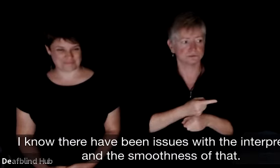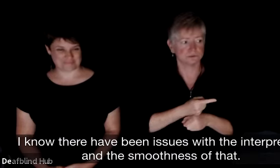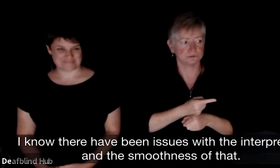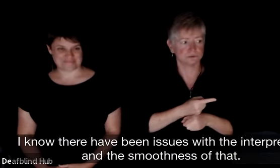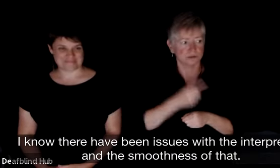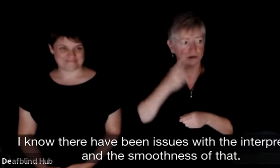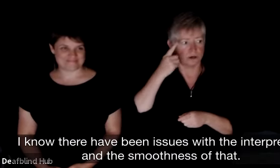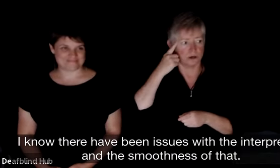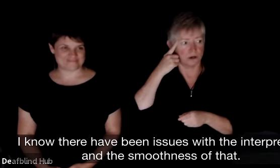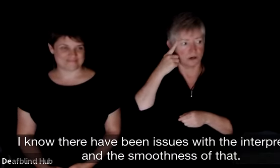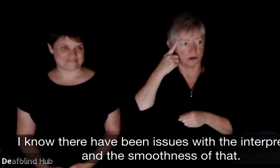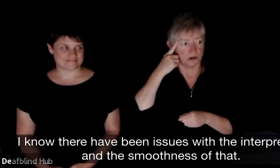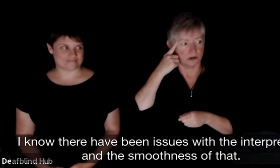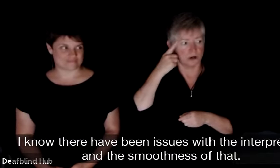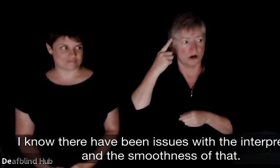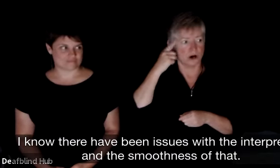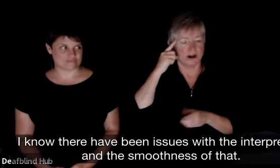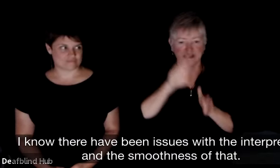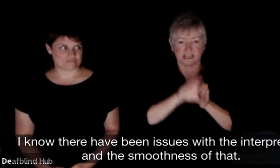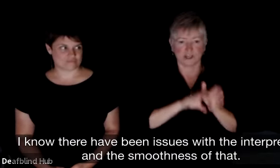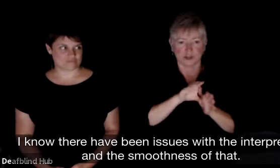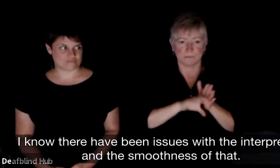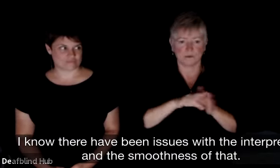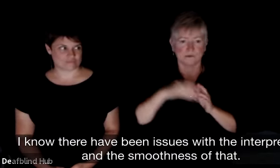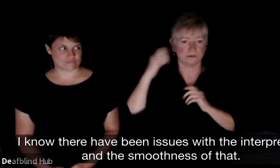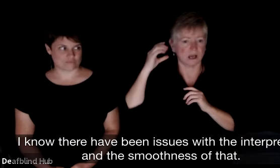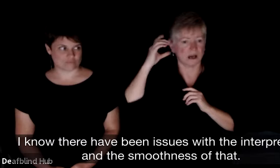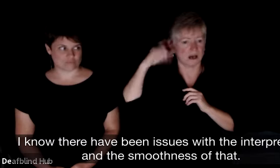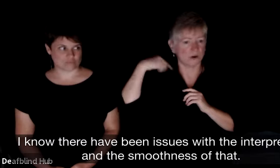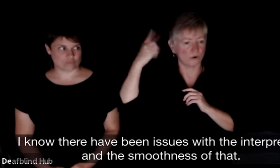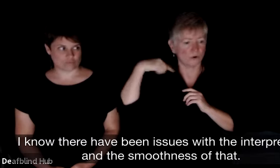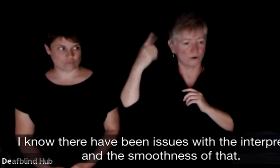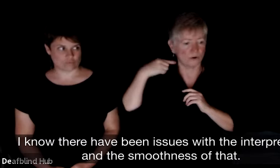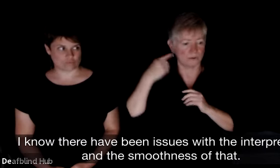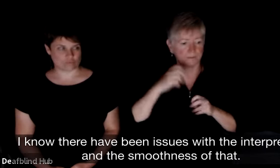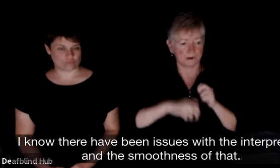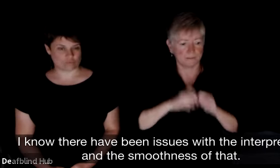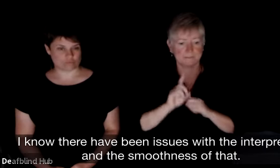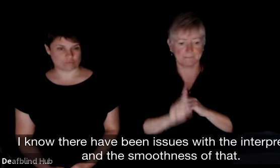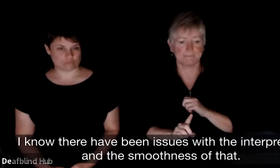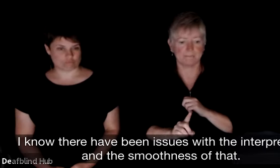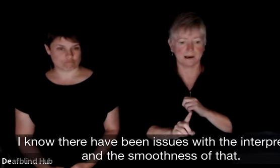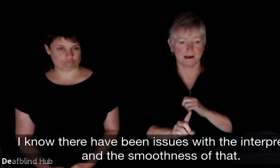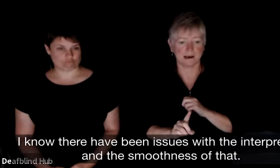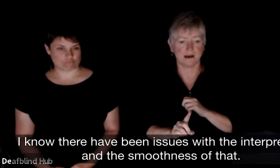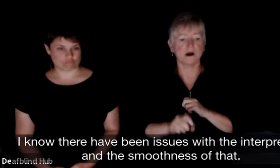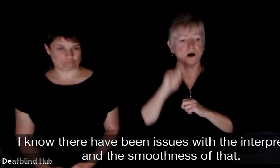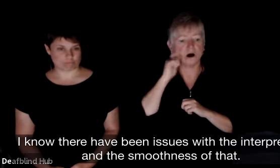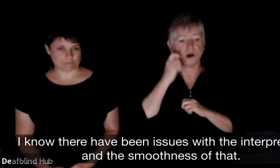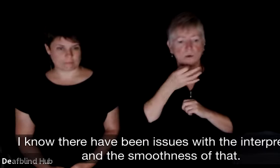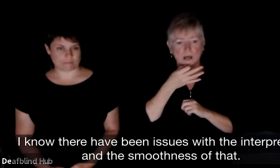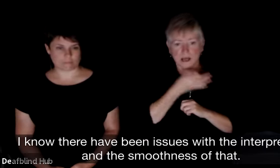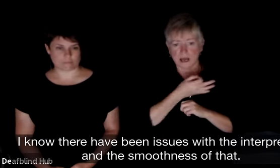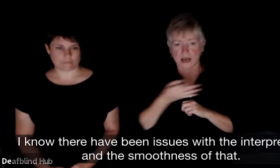think it was a computer audio issue, but I will ask for